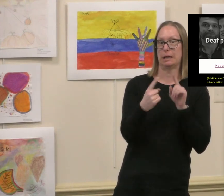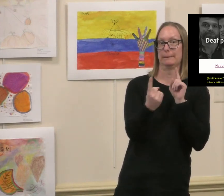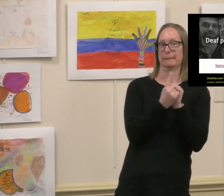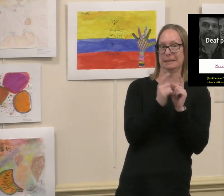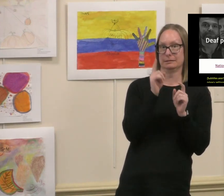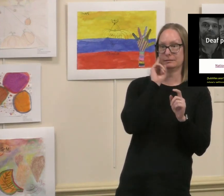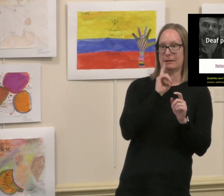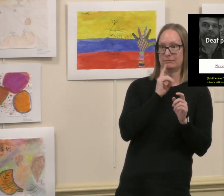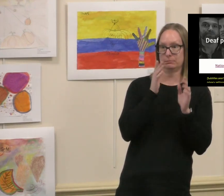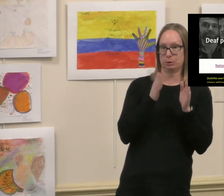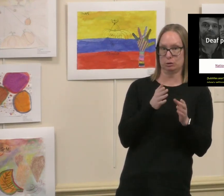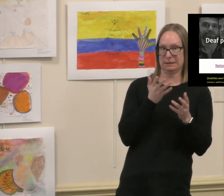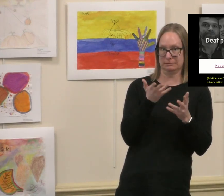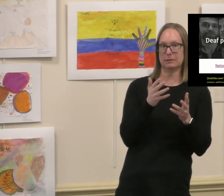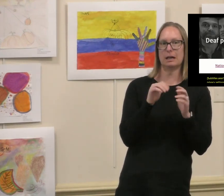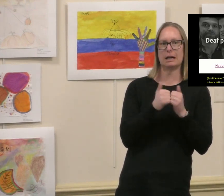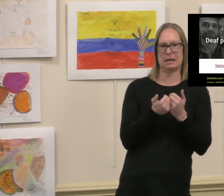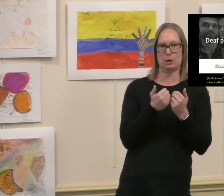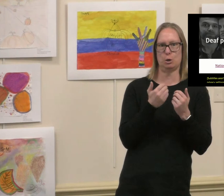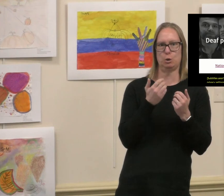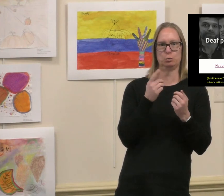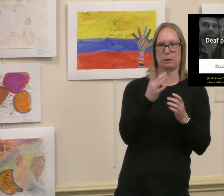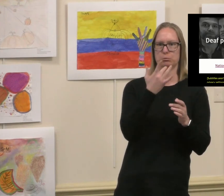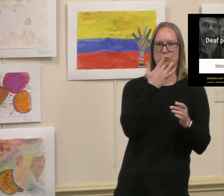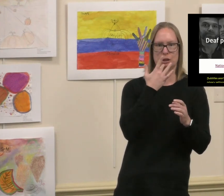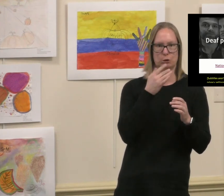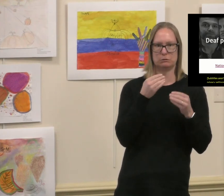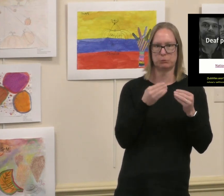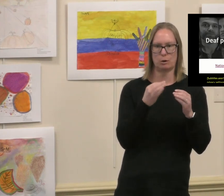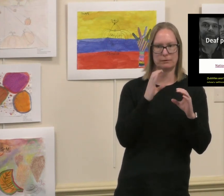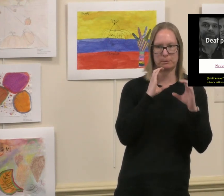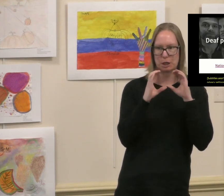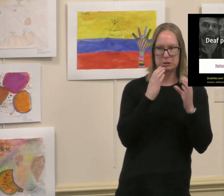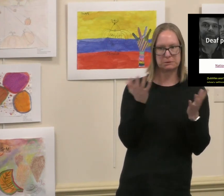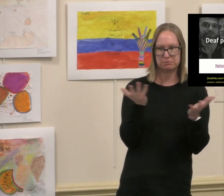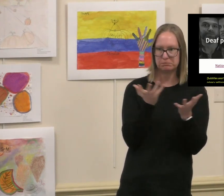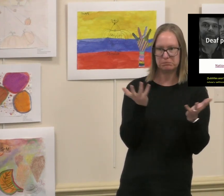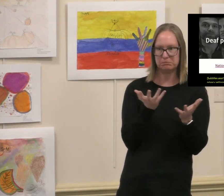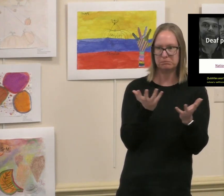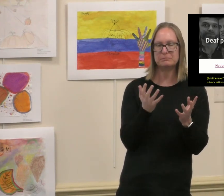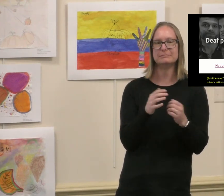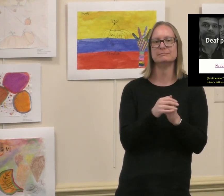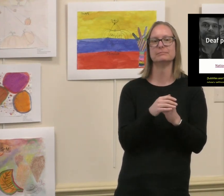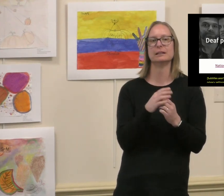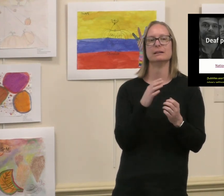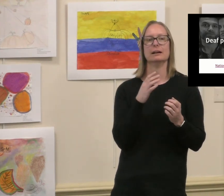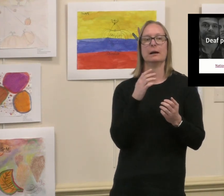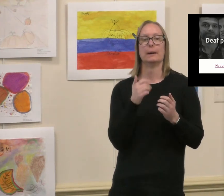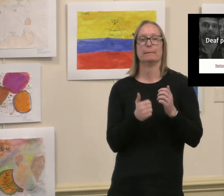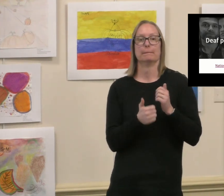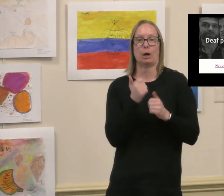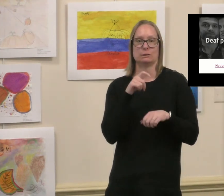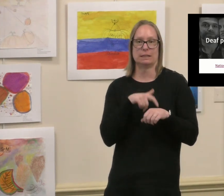So that's the first step to meeting a deaf person, just figuring out what their preferred mode of communication